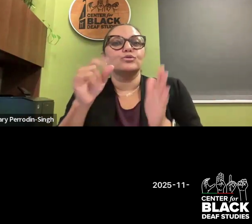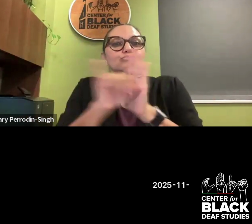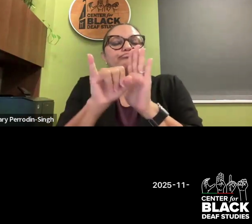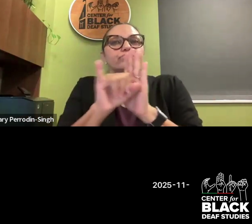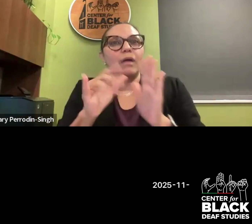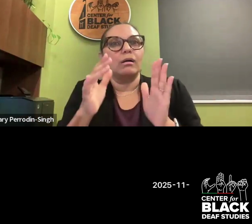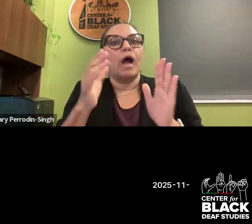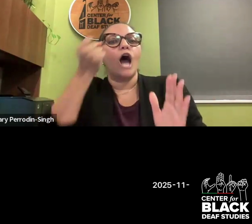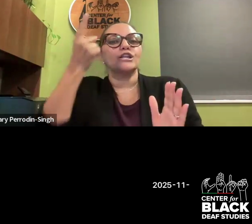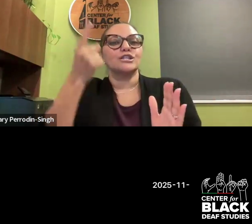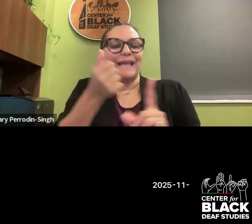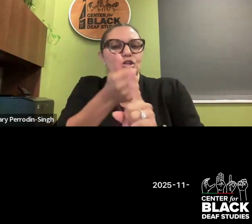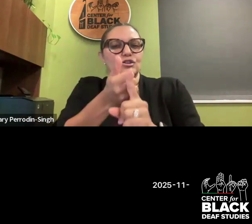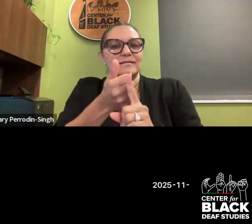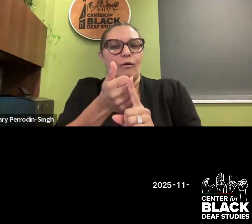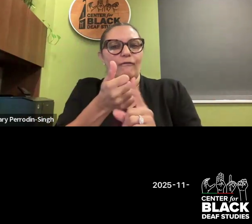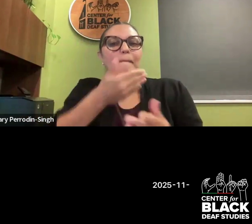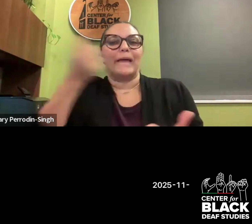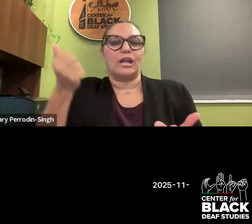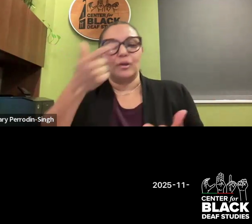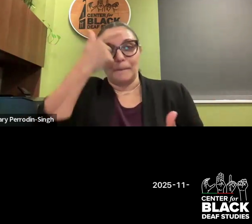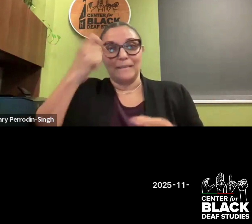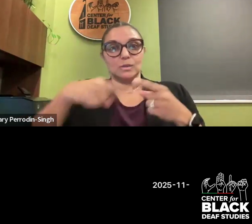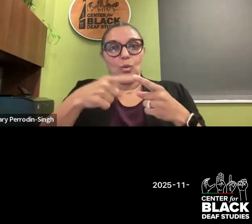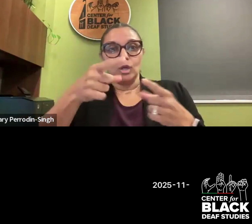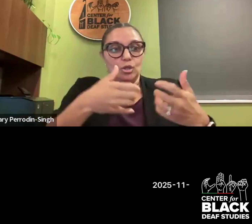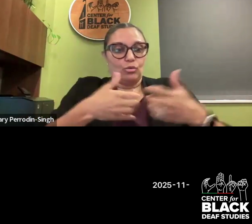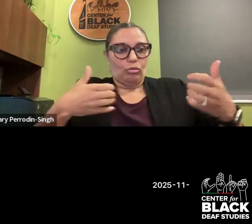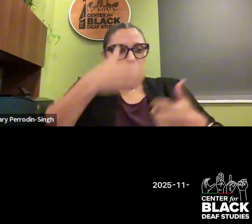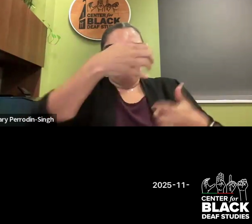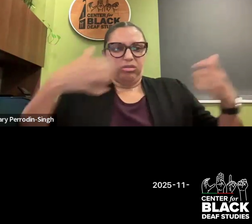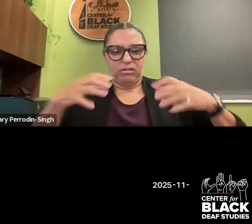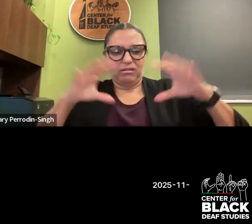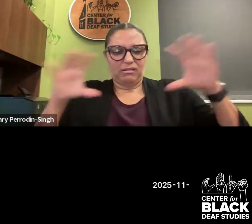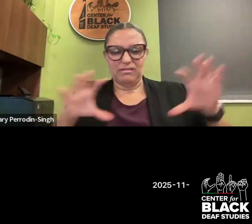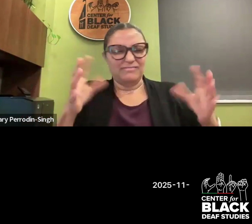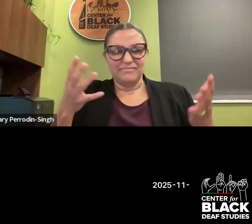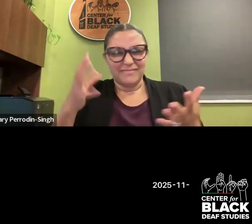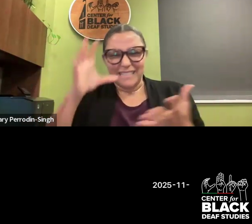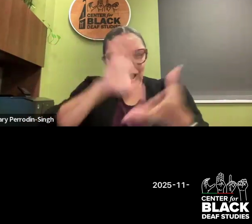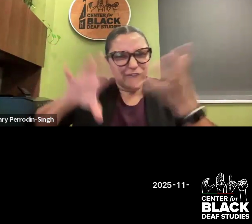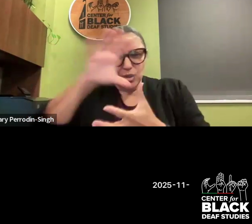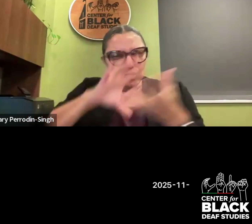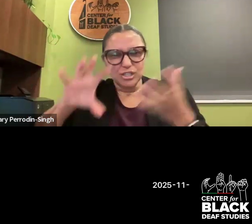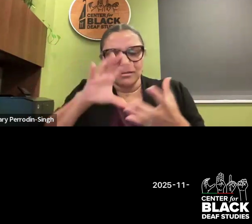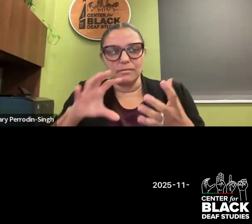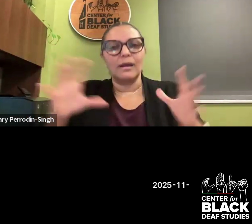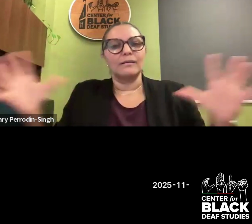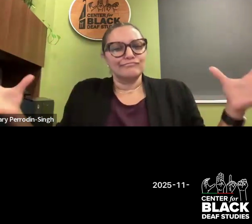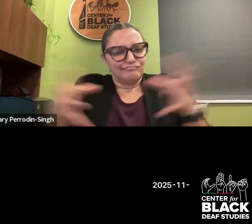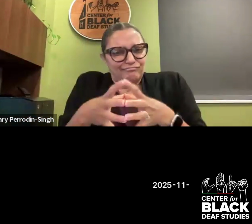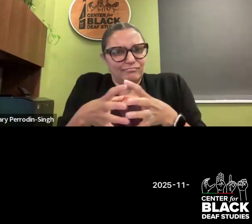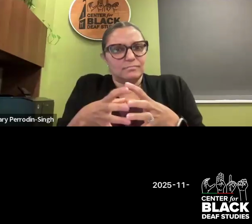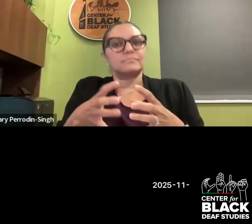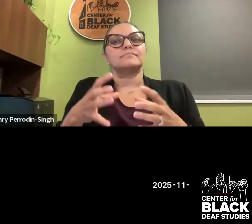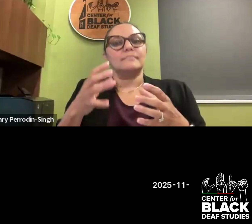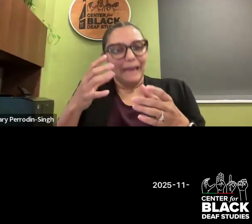all together as a whole. Understand, it will also help you understand yourself. If you try to separate yourself within these